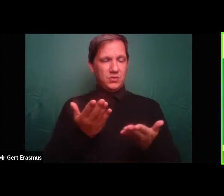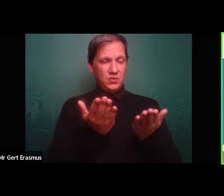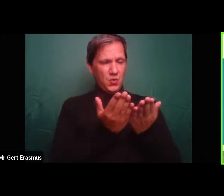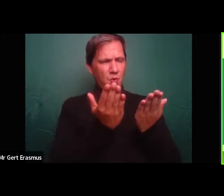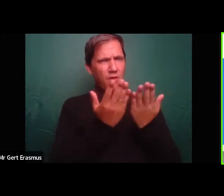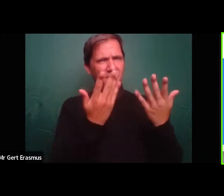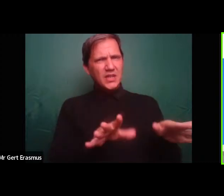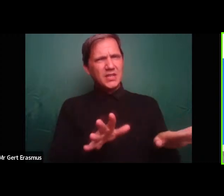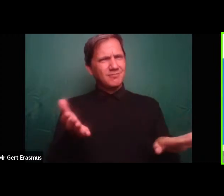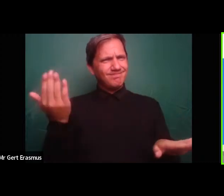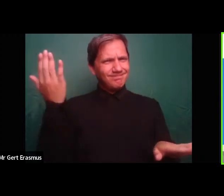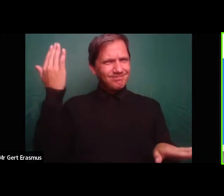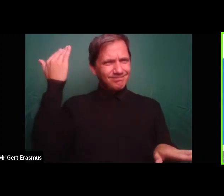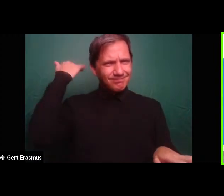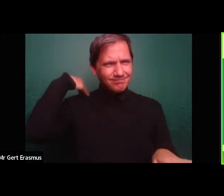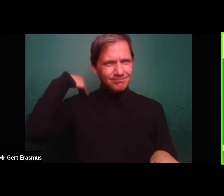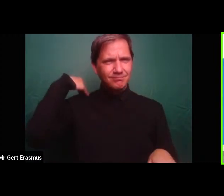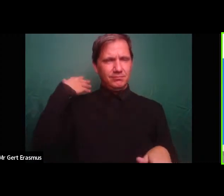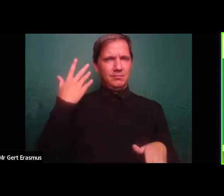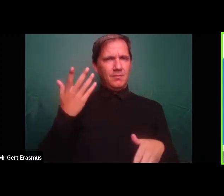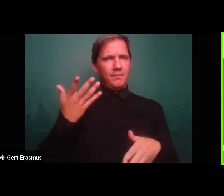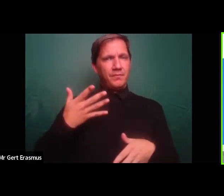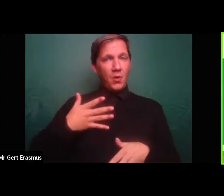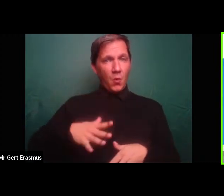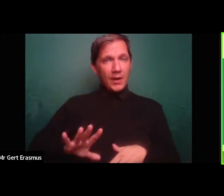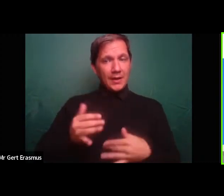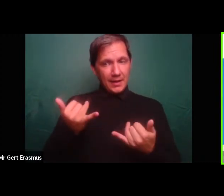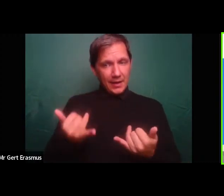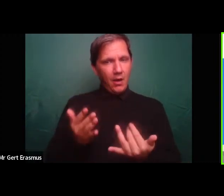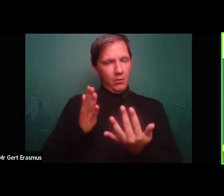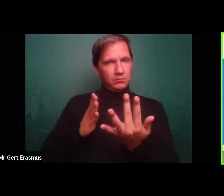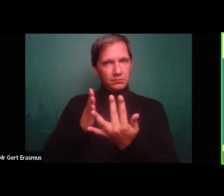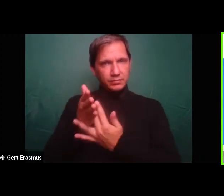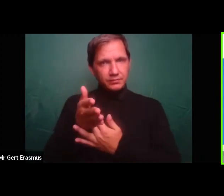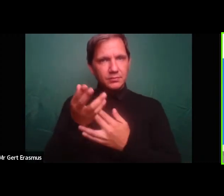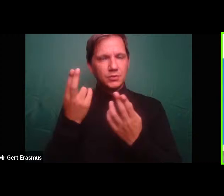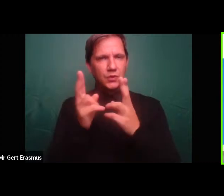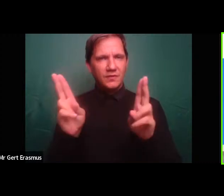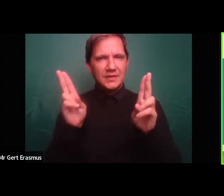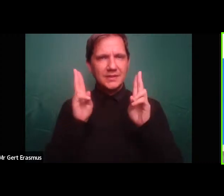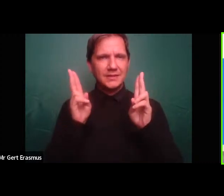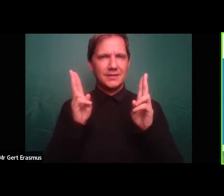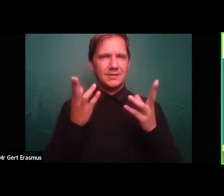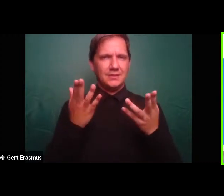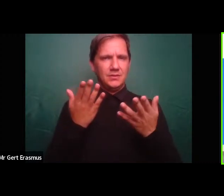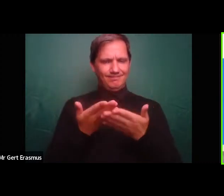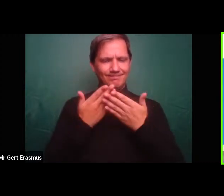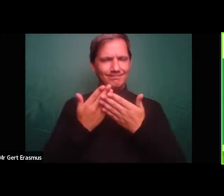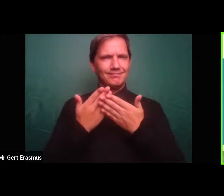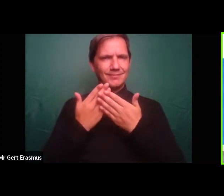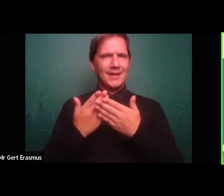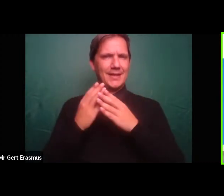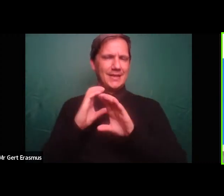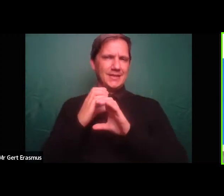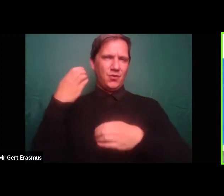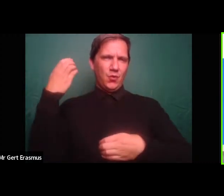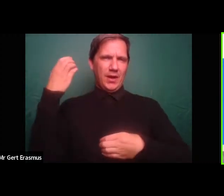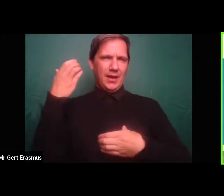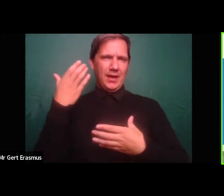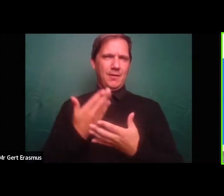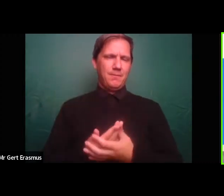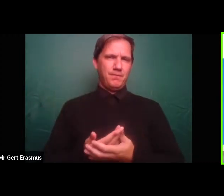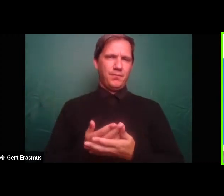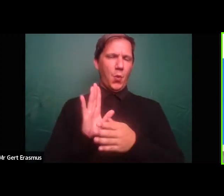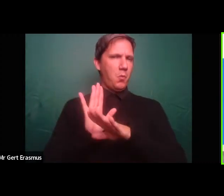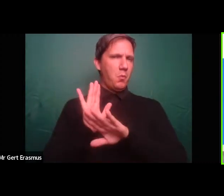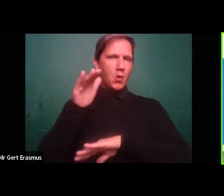education many years after finishing their basic education. And the culture of higher